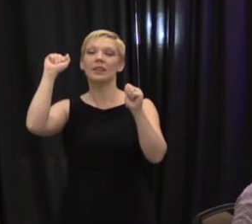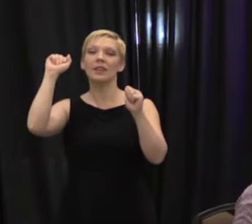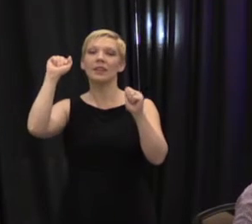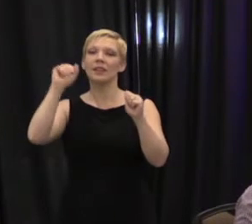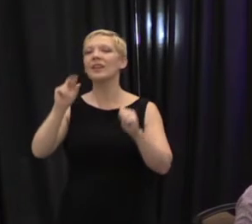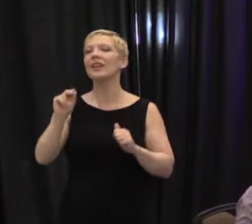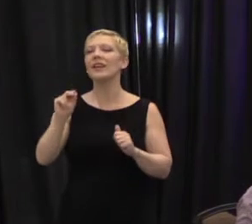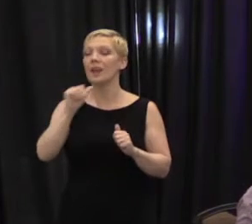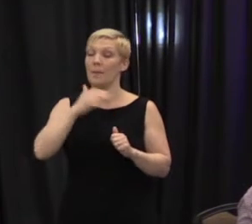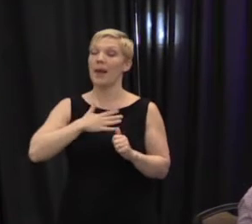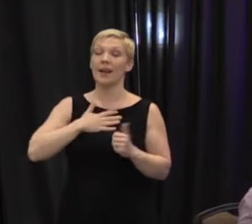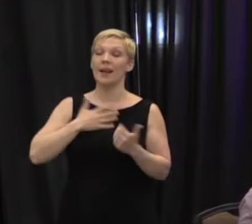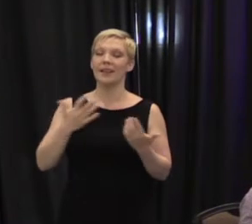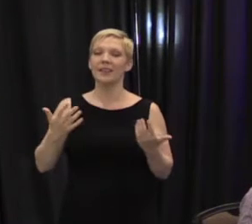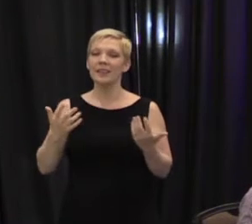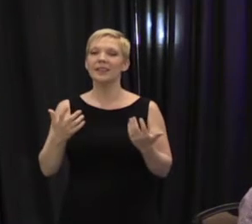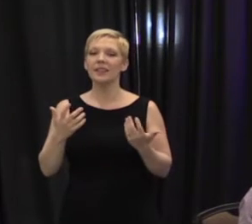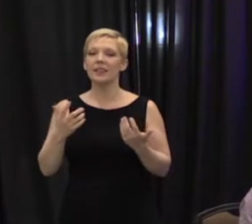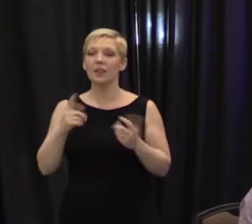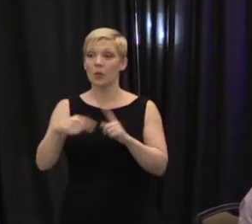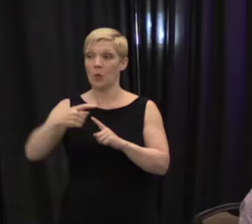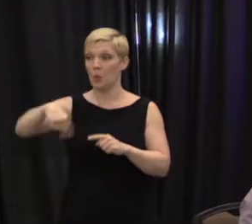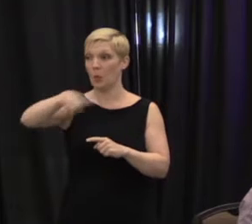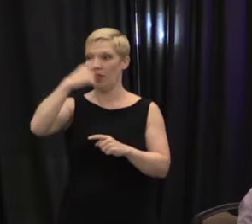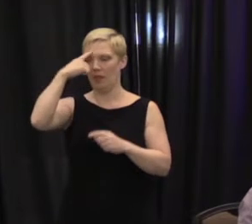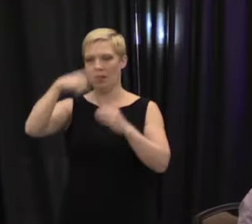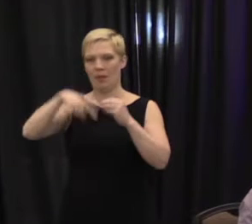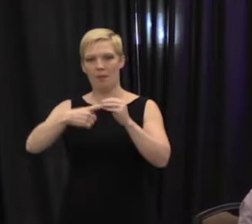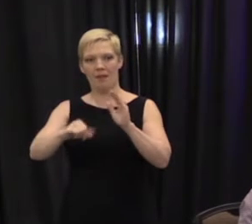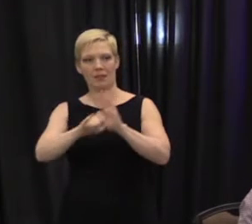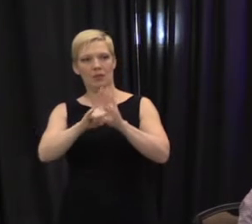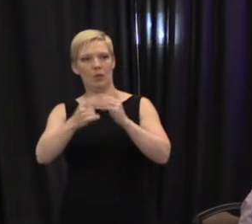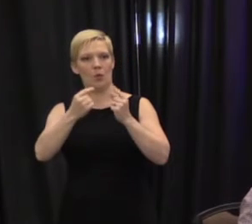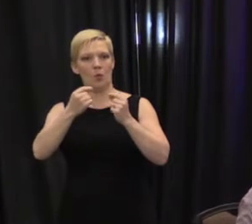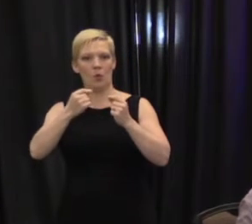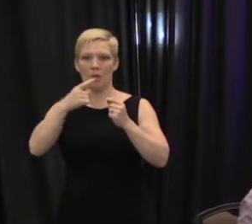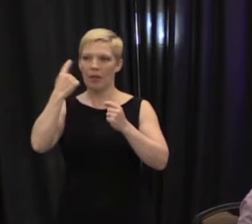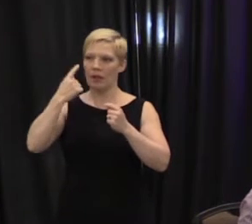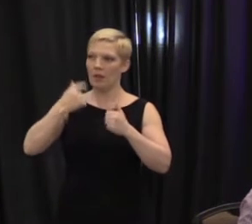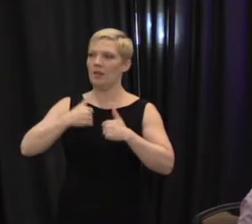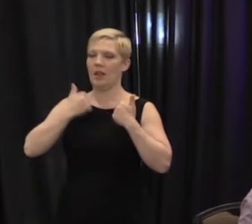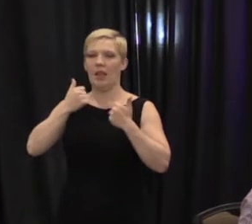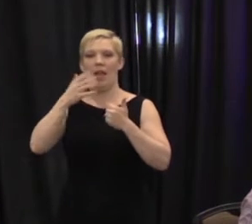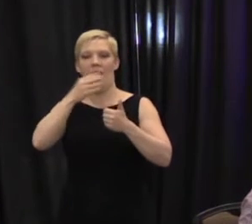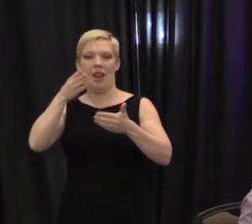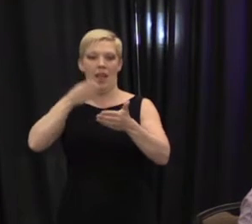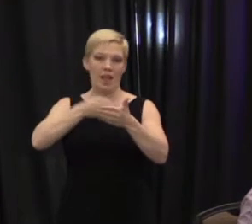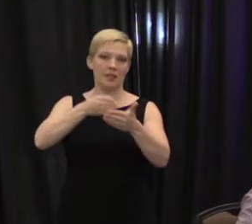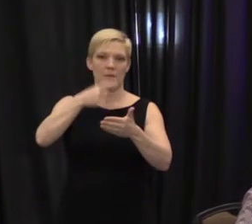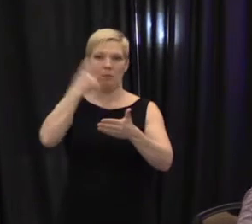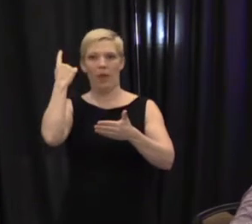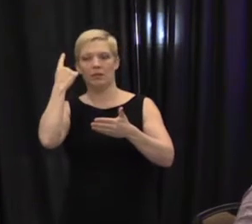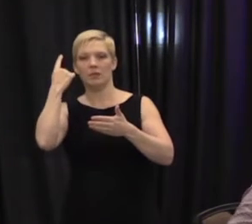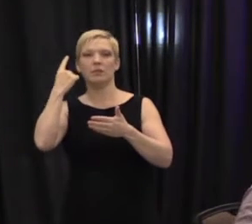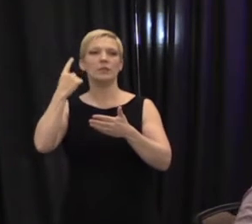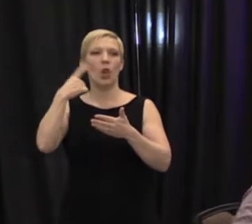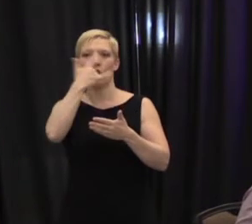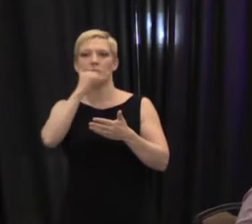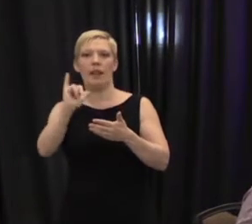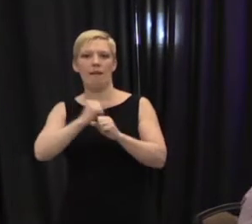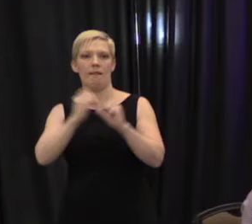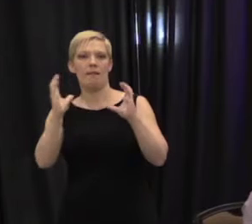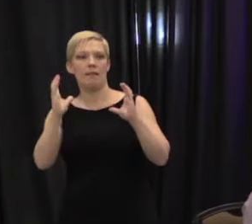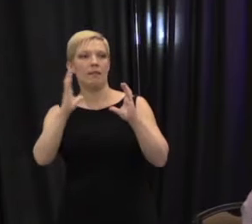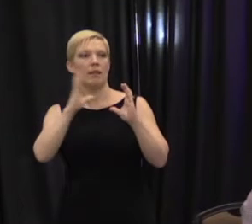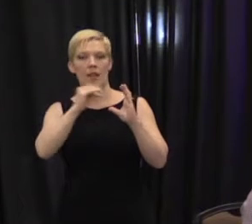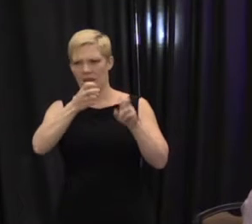center all of that in the conversation, because when we think about our identities, when we think about what blackness means or what anti-blackness looks like in this country, which obviously has spilled